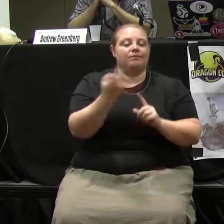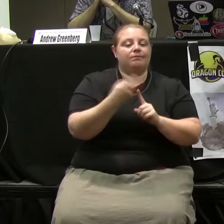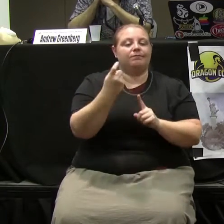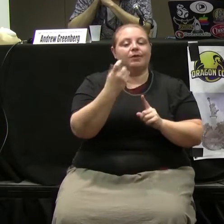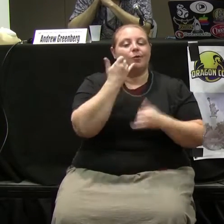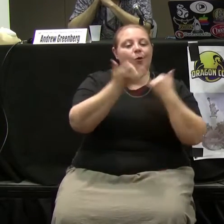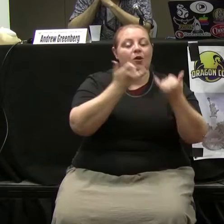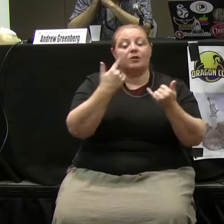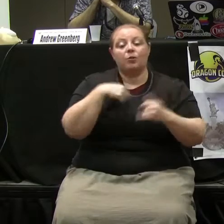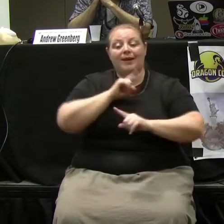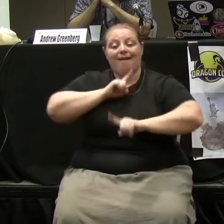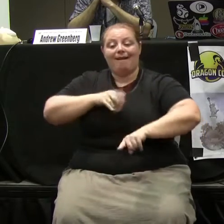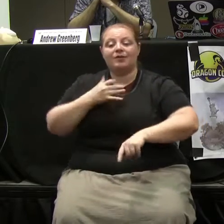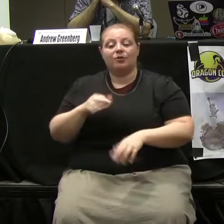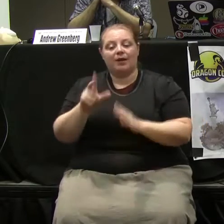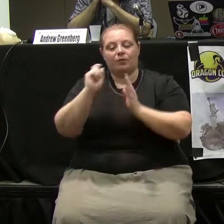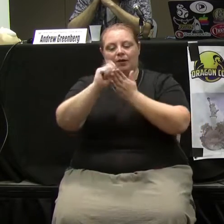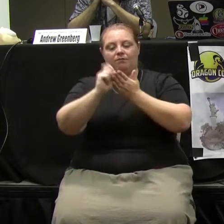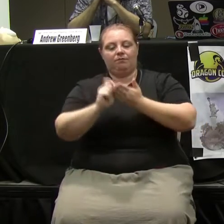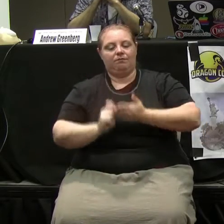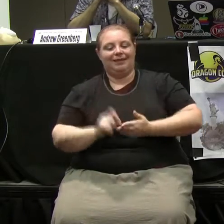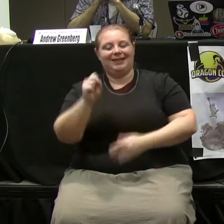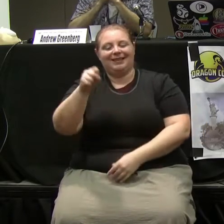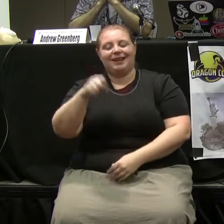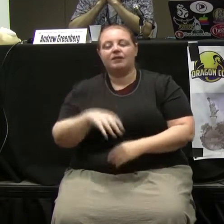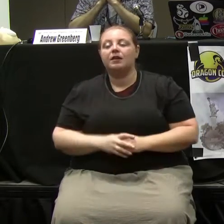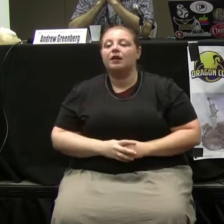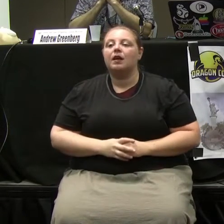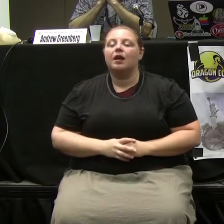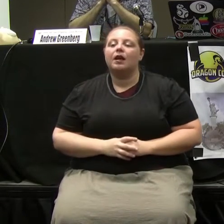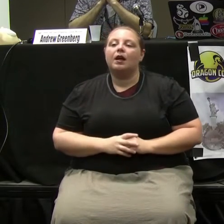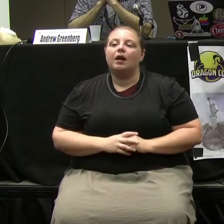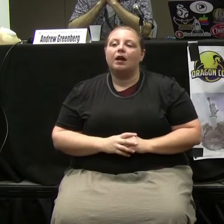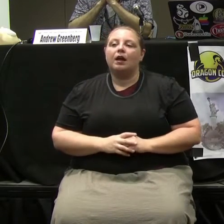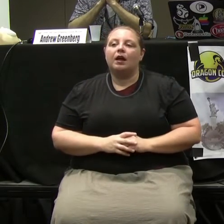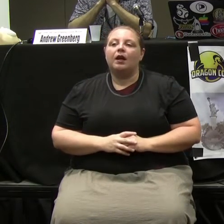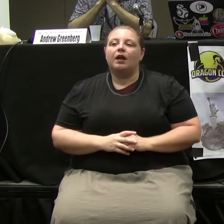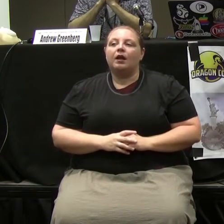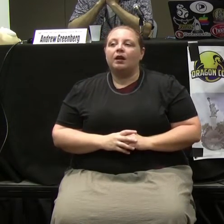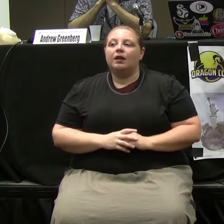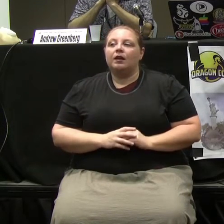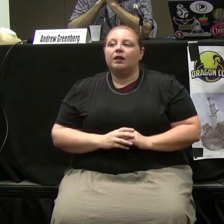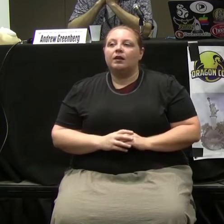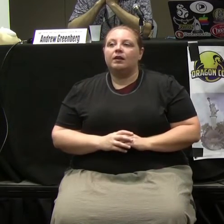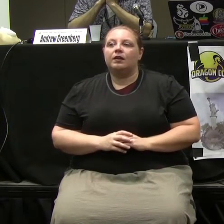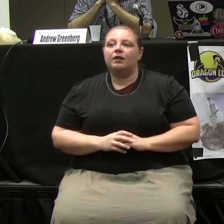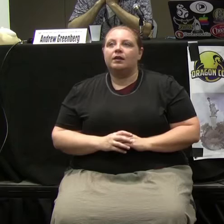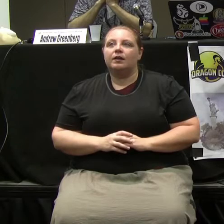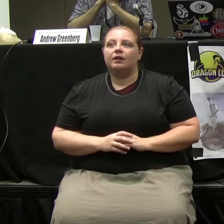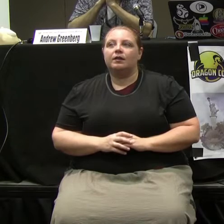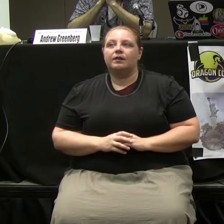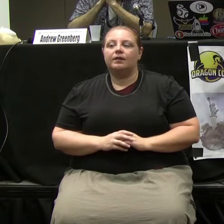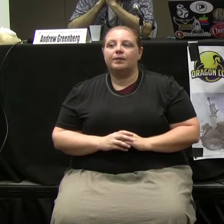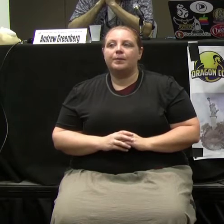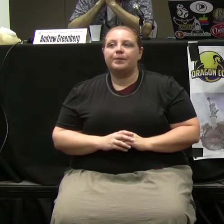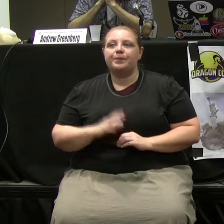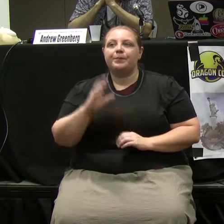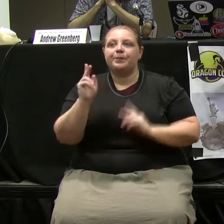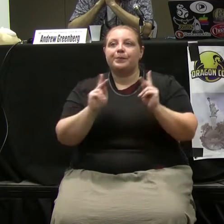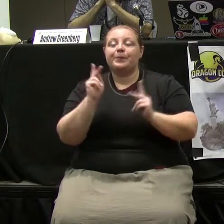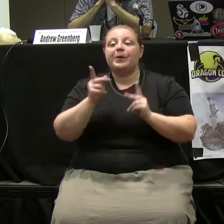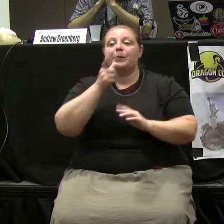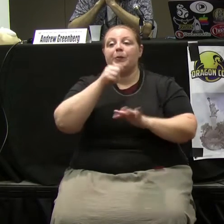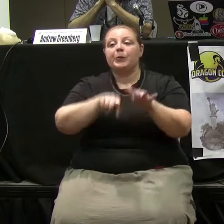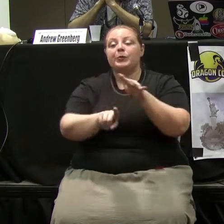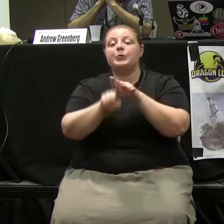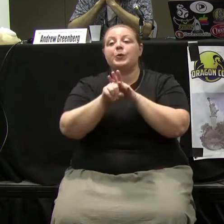answer those, and we do keep tallies. But I want to talk, build on many things people have just said, and it's that people who